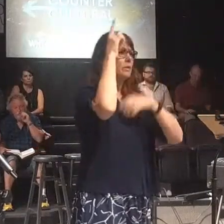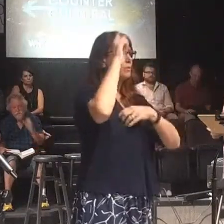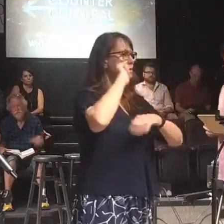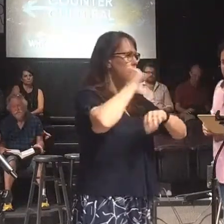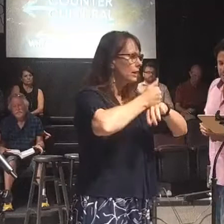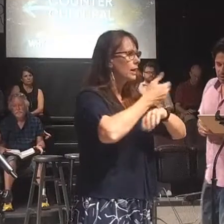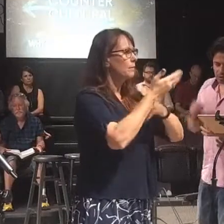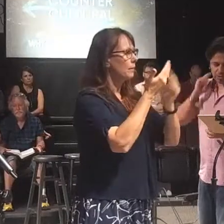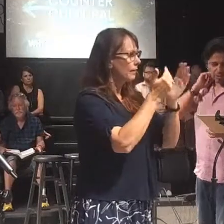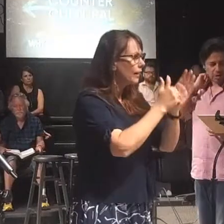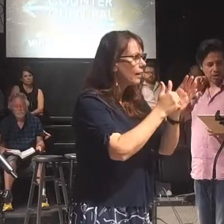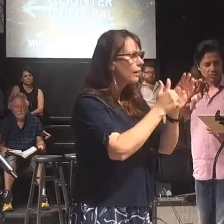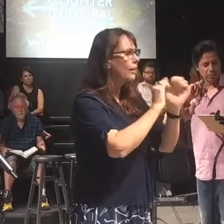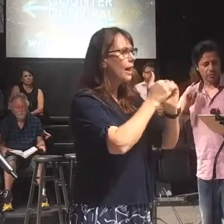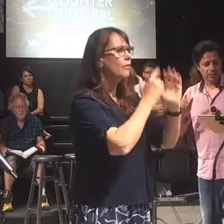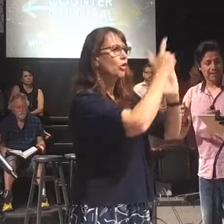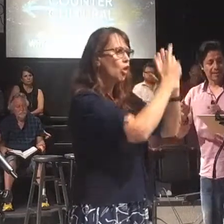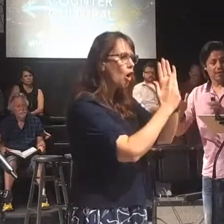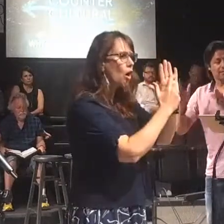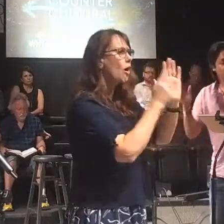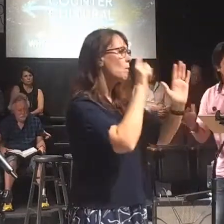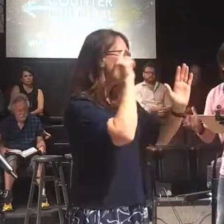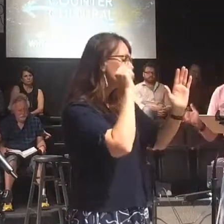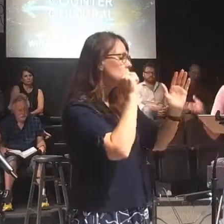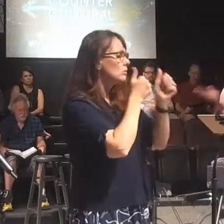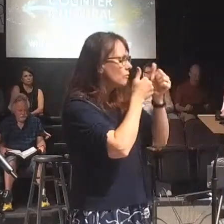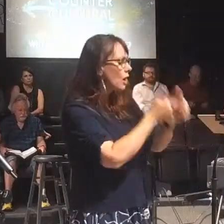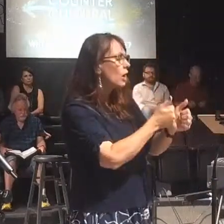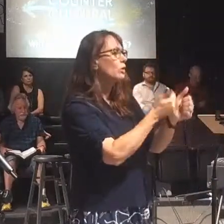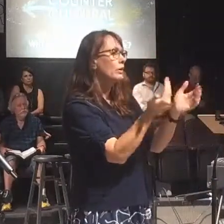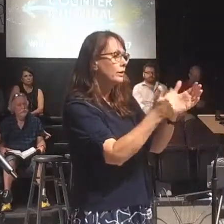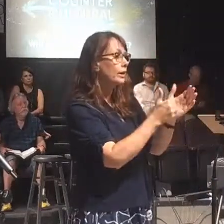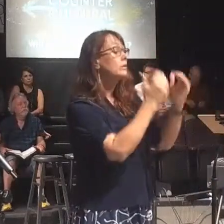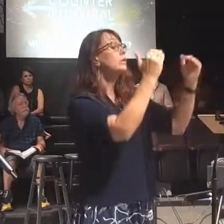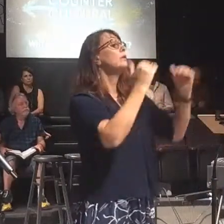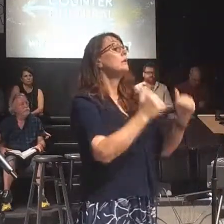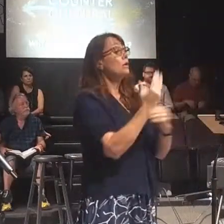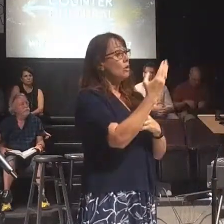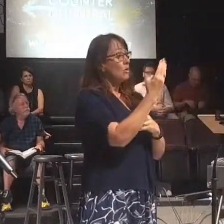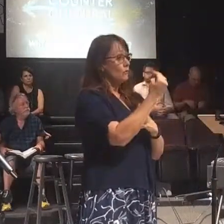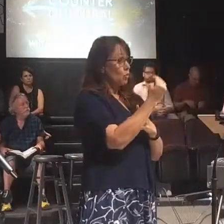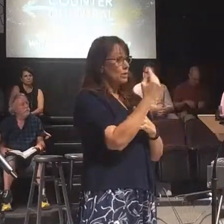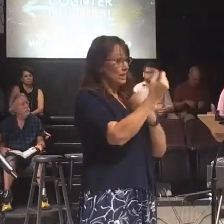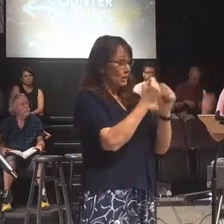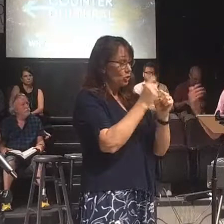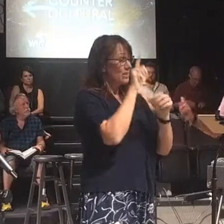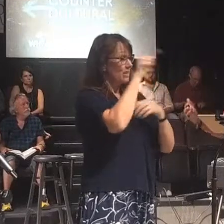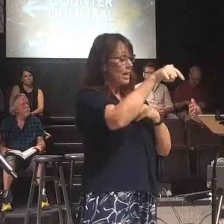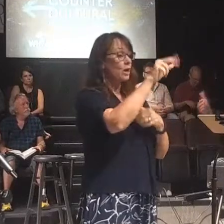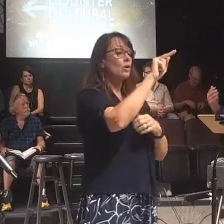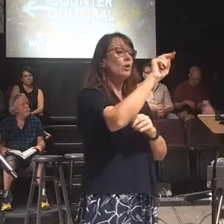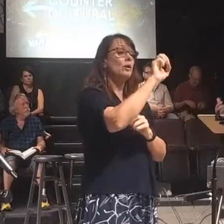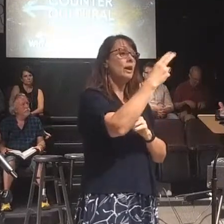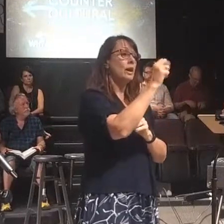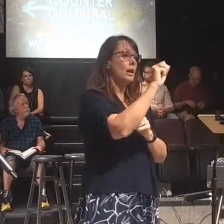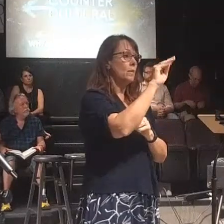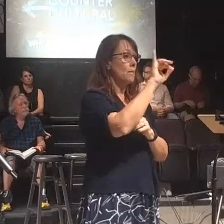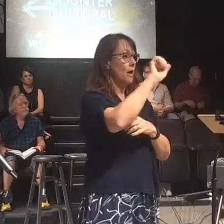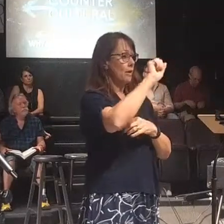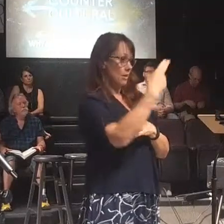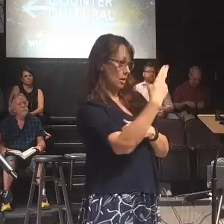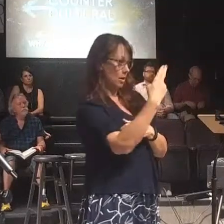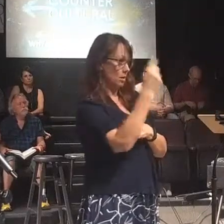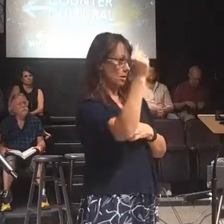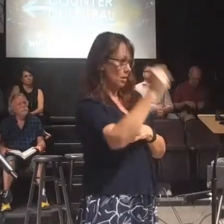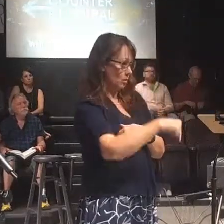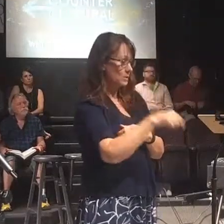obeying the laws of Moses. Then 14 years later, after that, Nehemiah comes. And Nehemiah was a cupbearer to